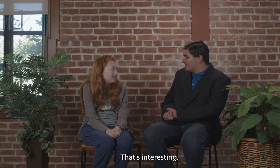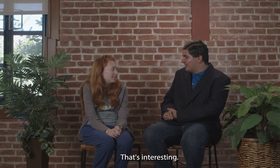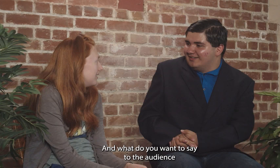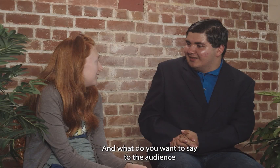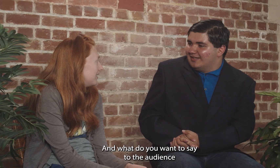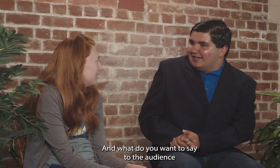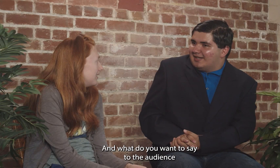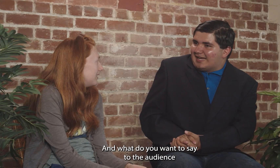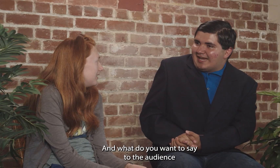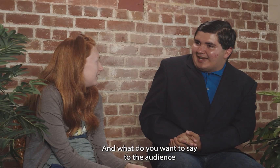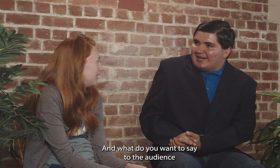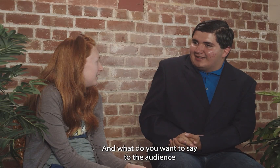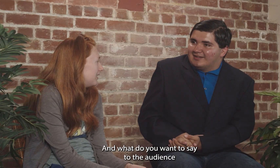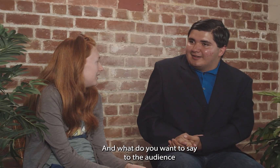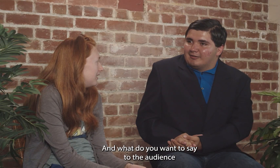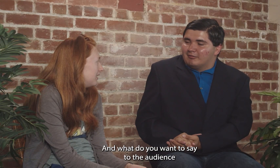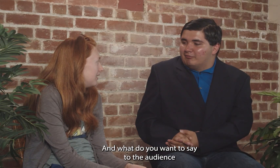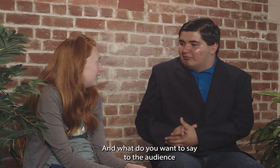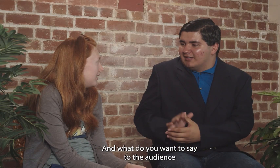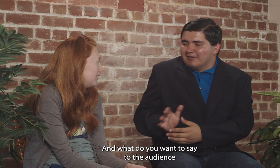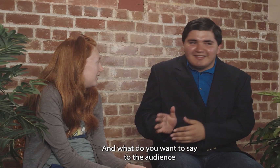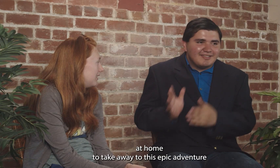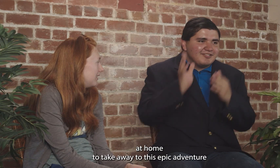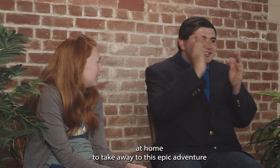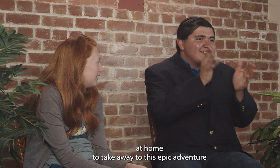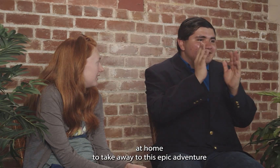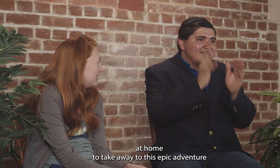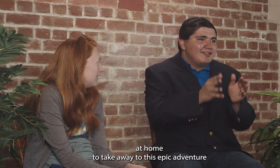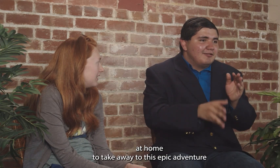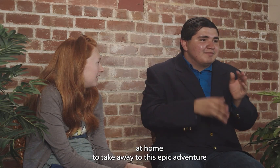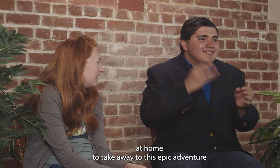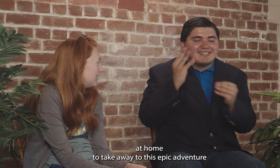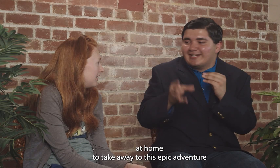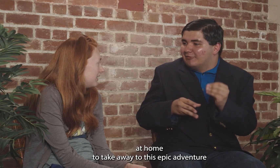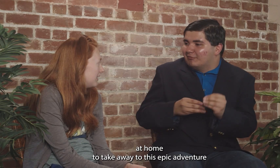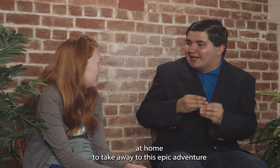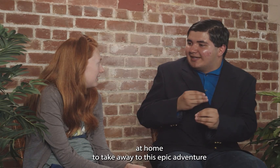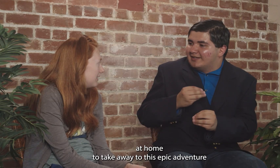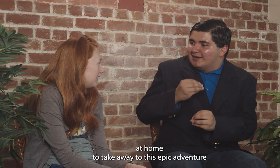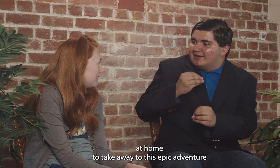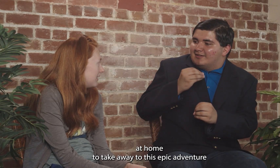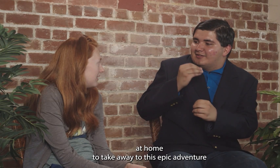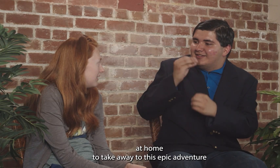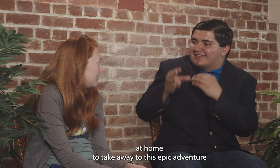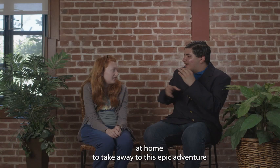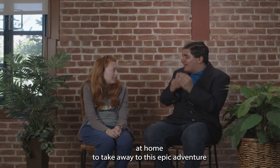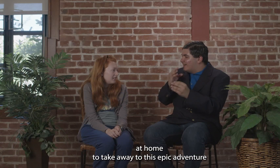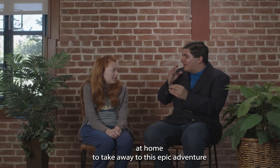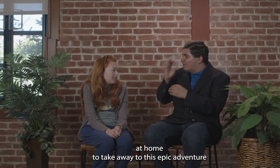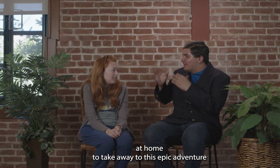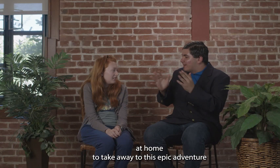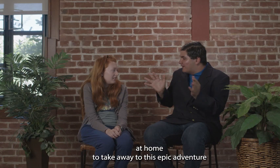interesting. And what do you want to say to the audience at home to take away to this epic